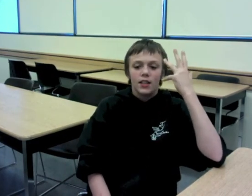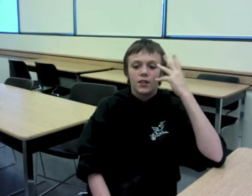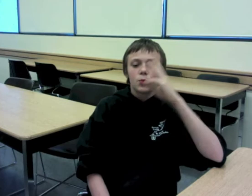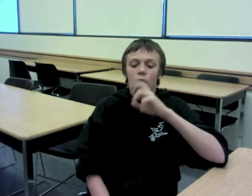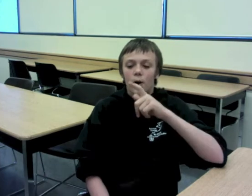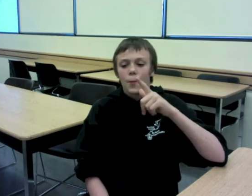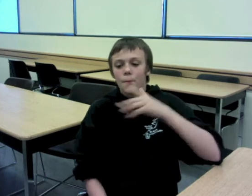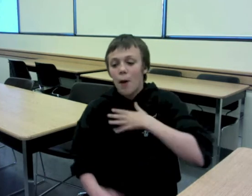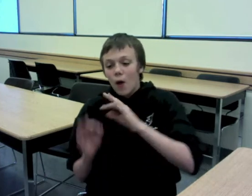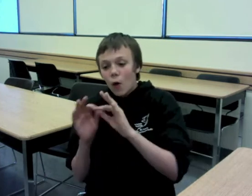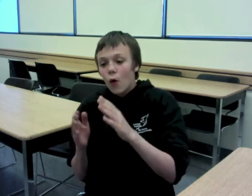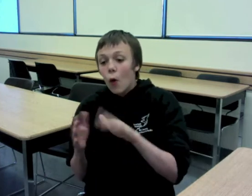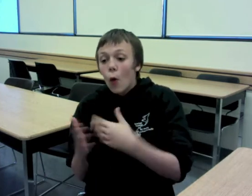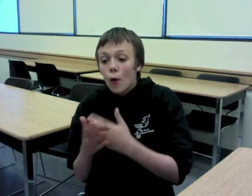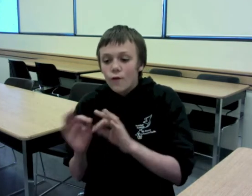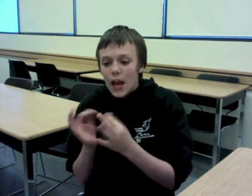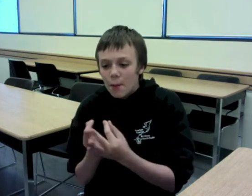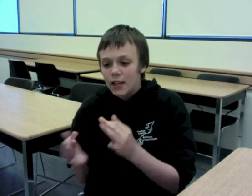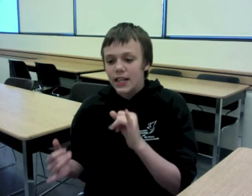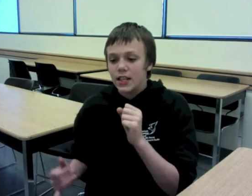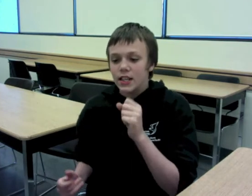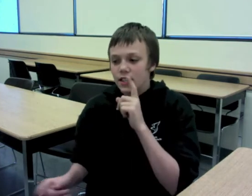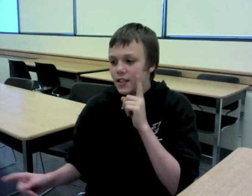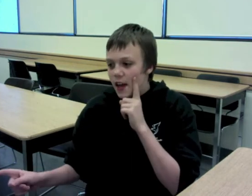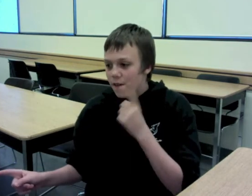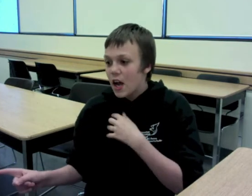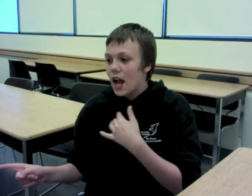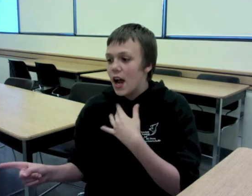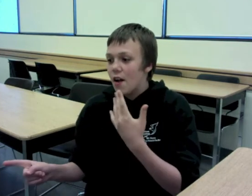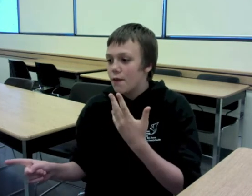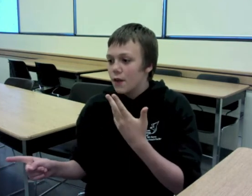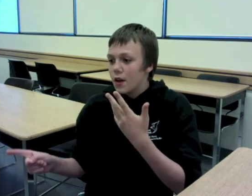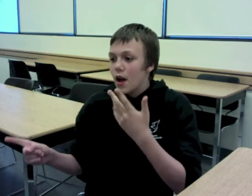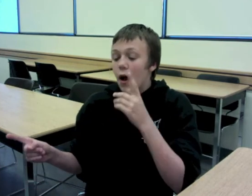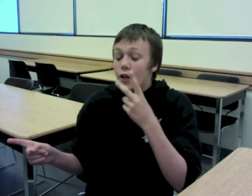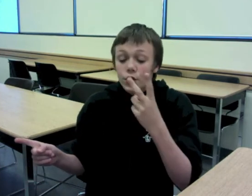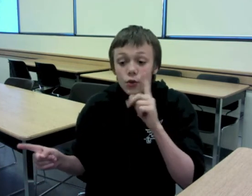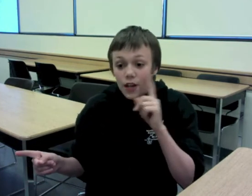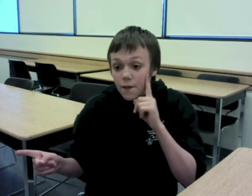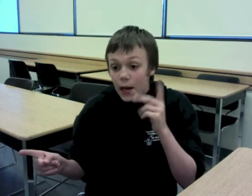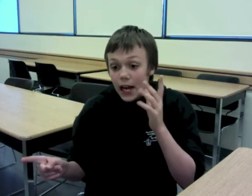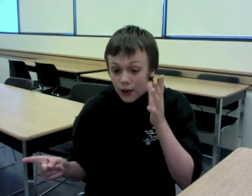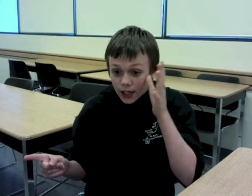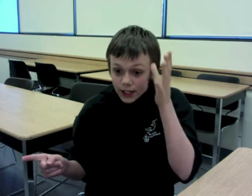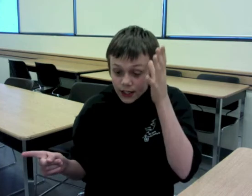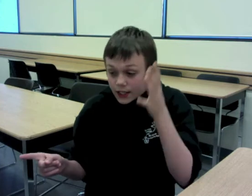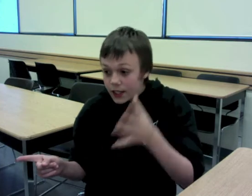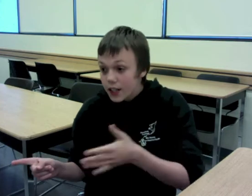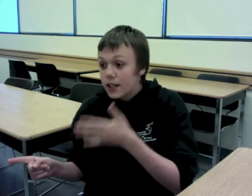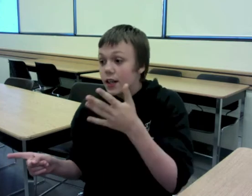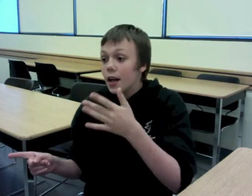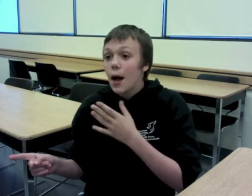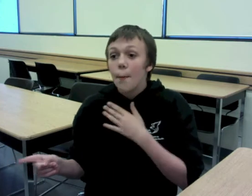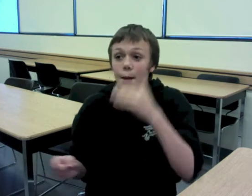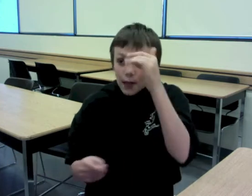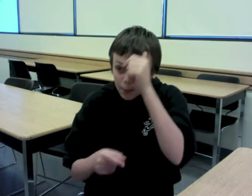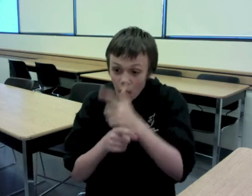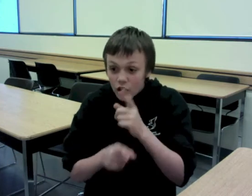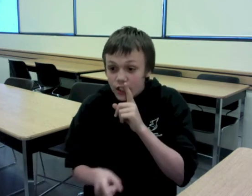because, well, my whole family is deaf. I have two deaf parents. My big brother's